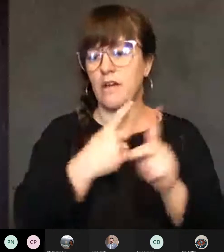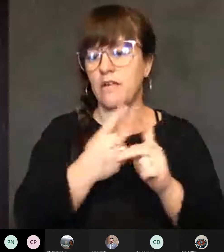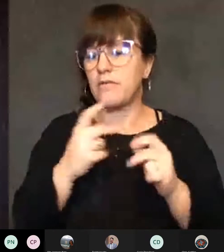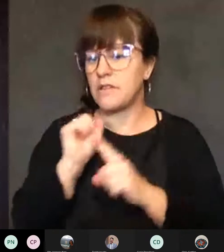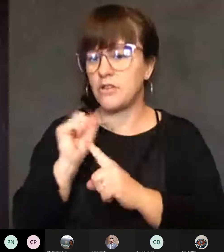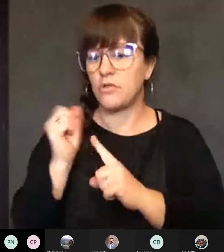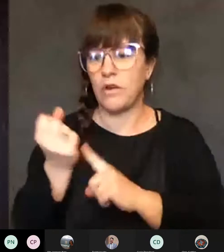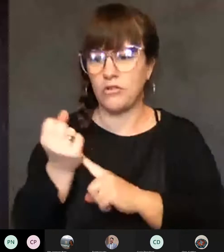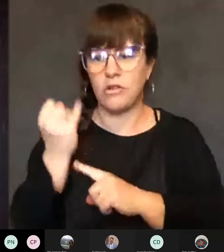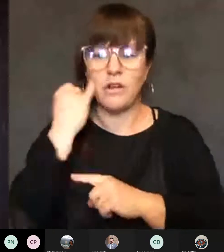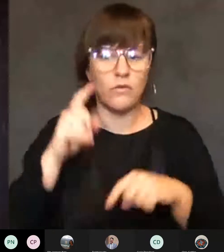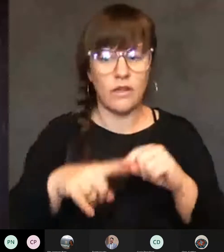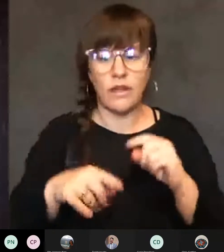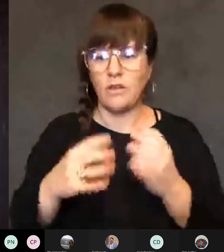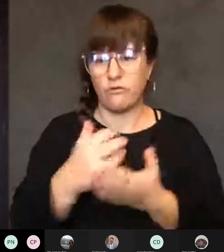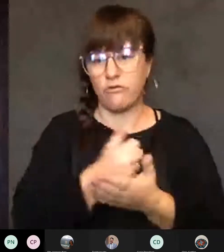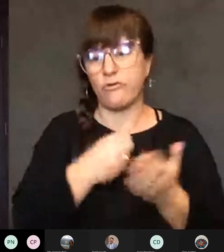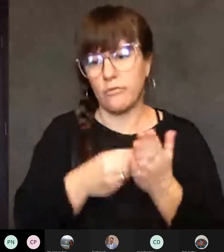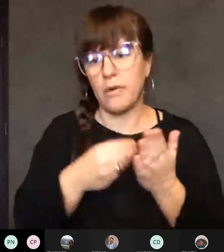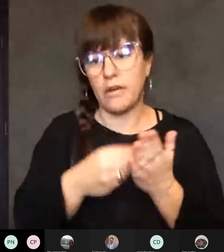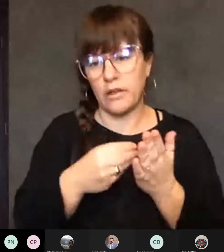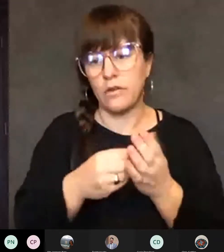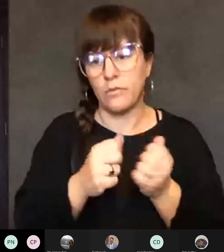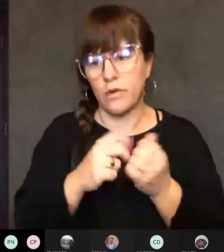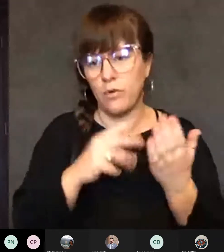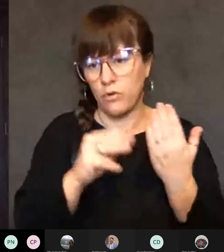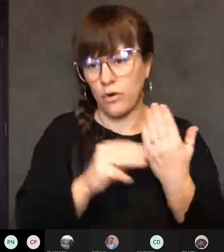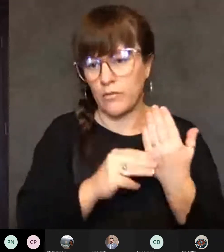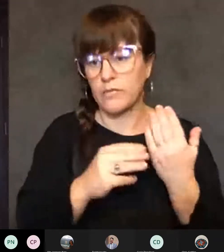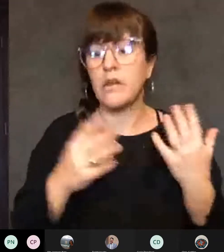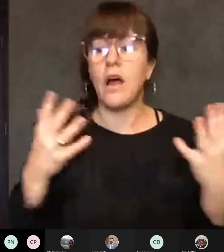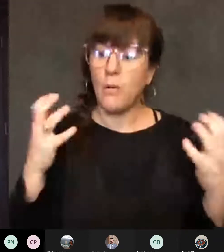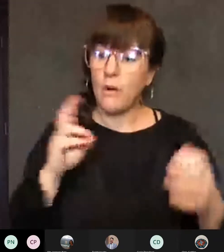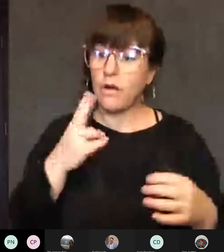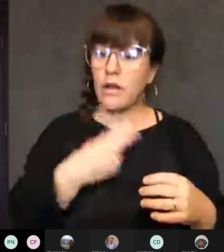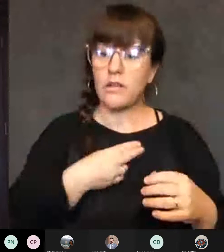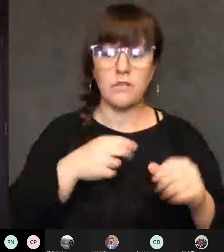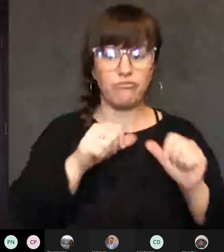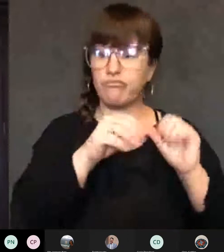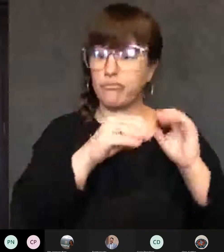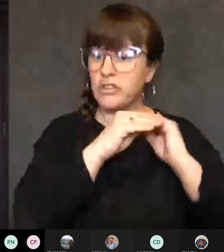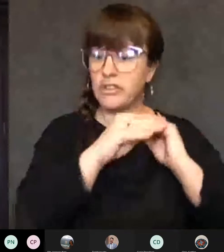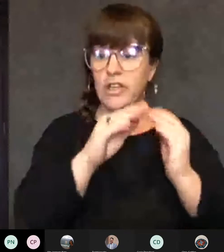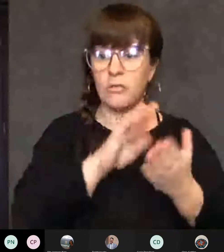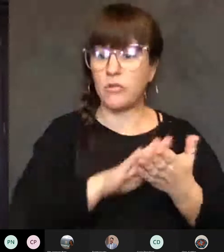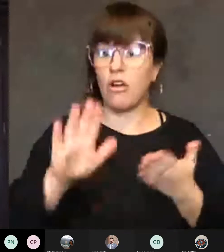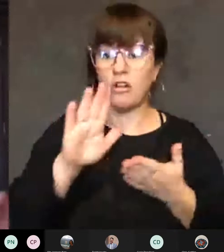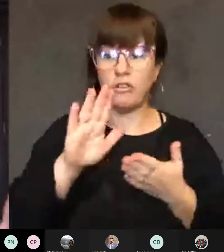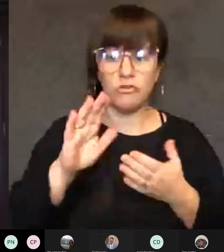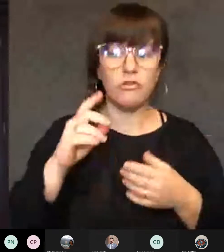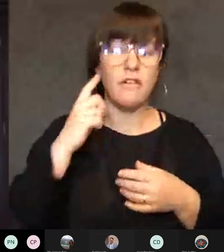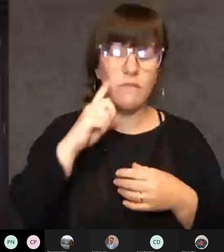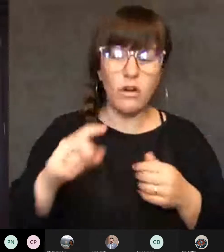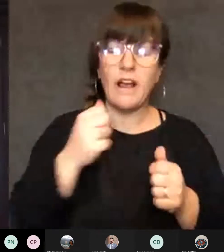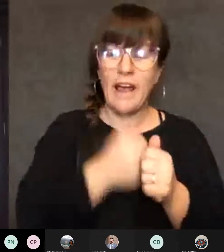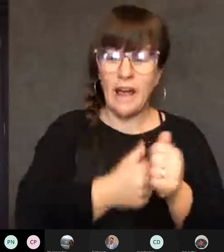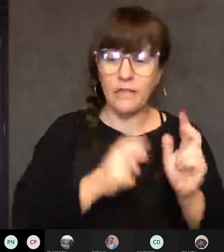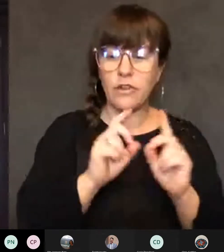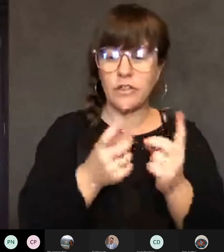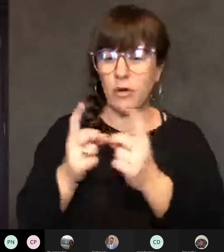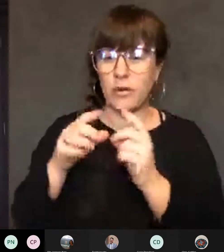I want us to be a sustainable college across the board, not just in terms of energy efficiency